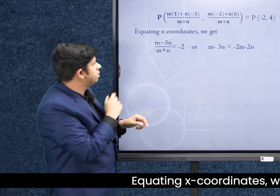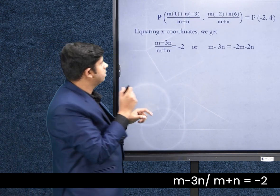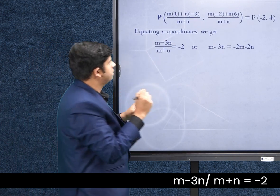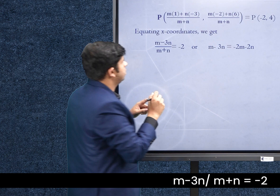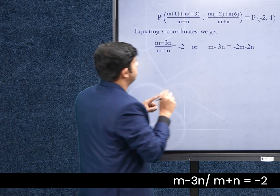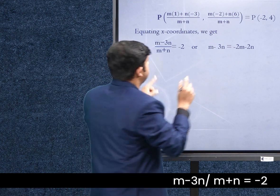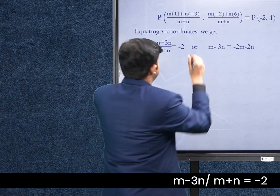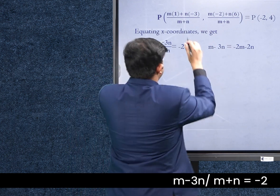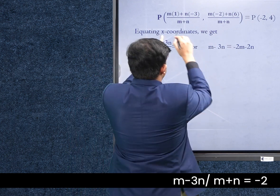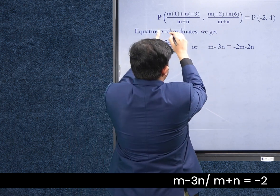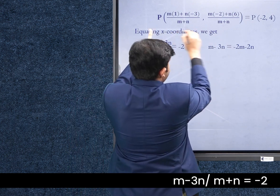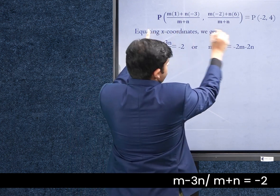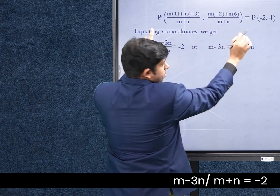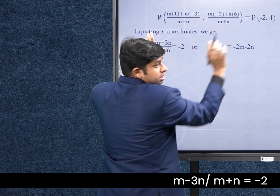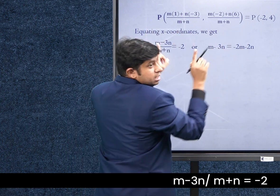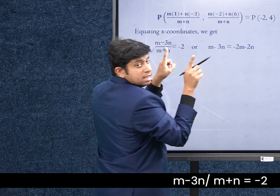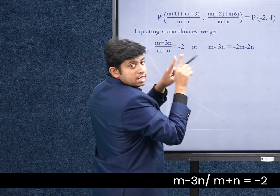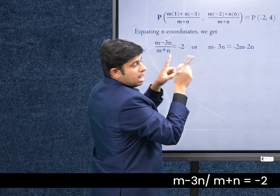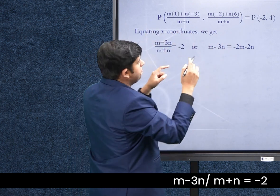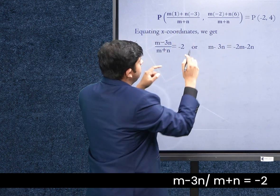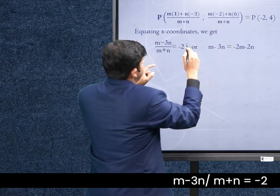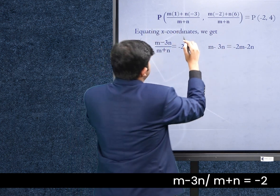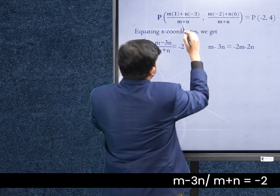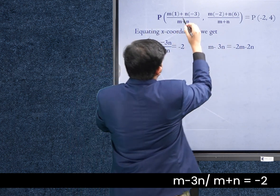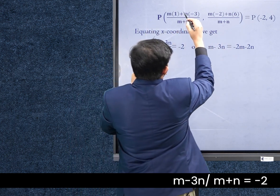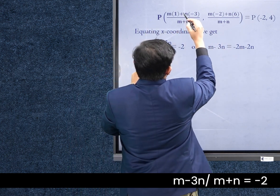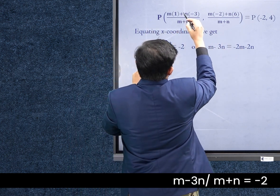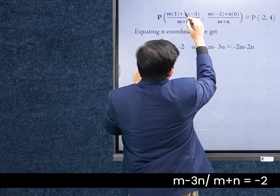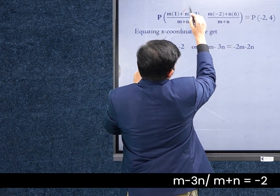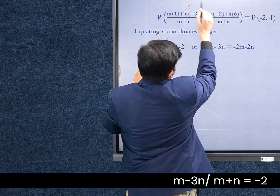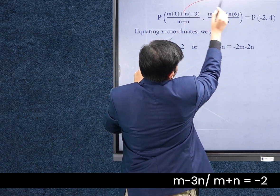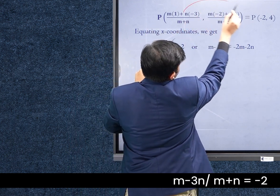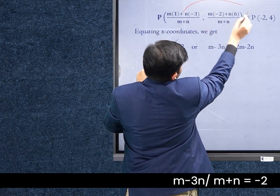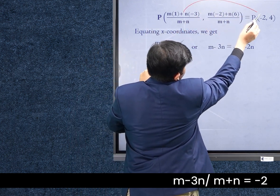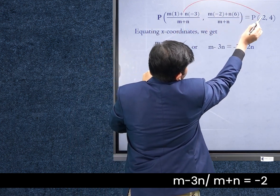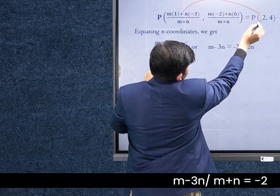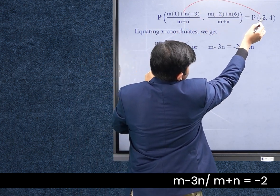m minus 3n by m plus n is equal to minus 2.